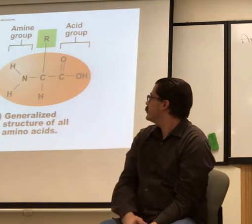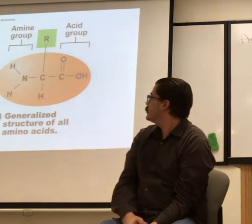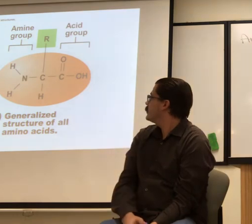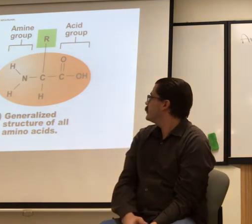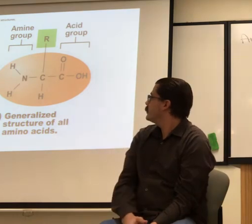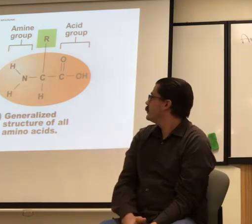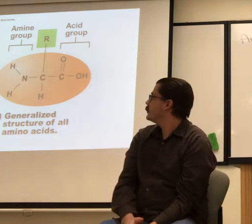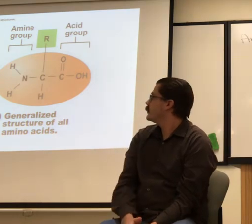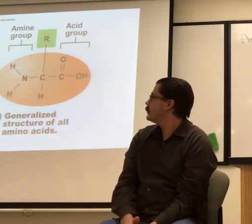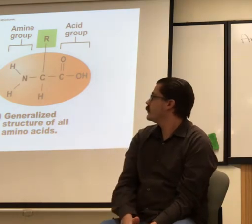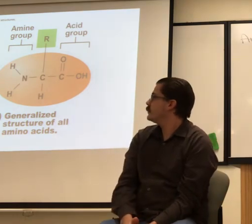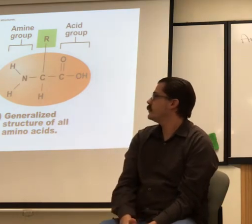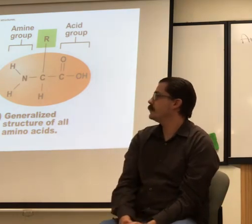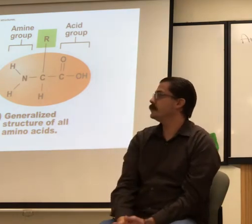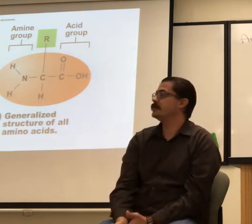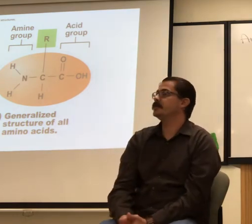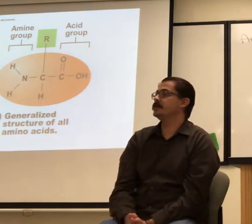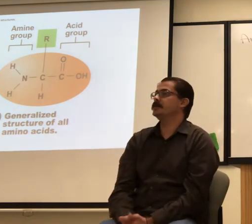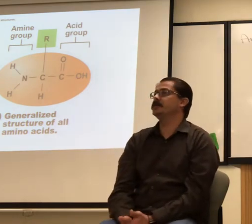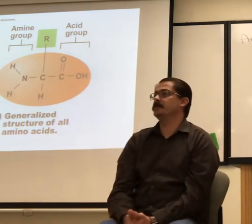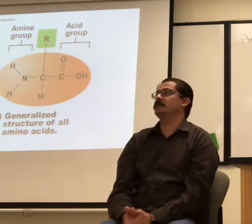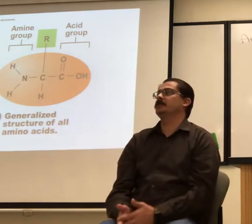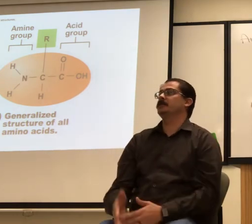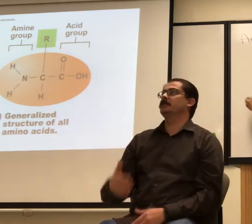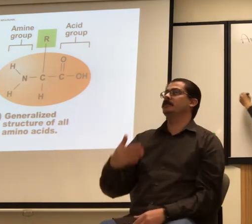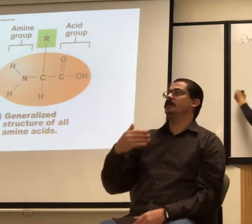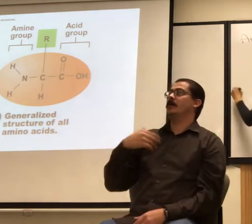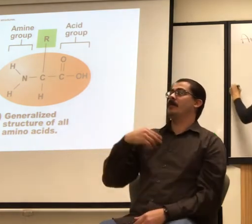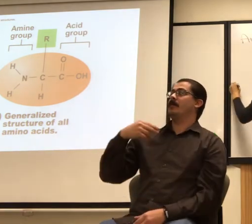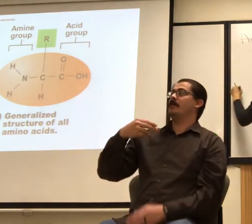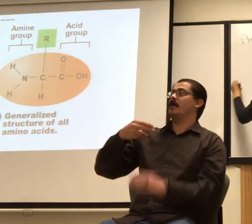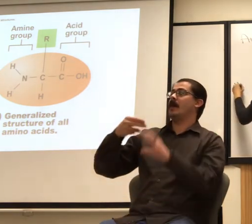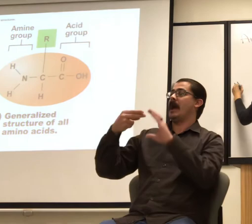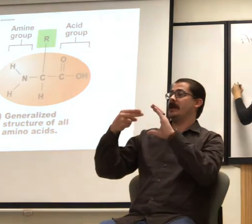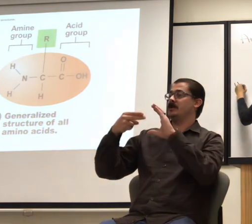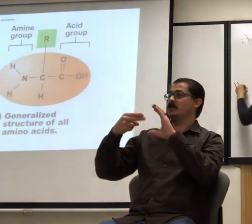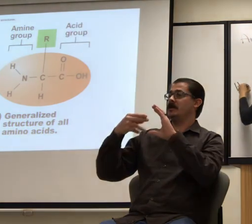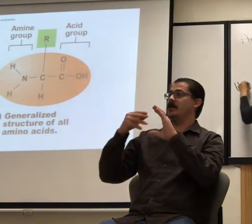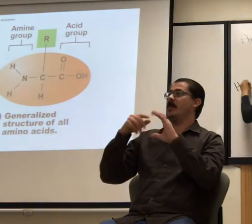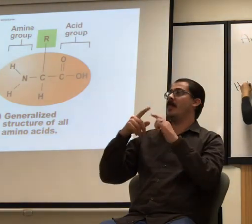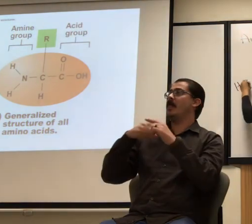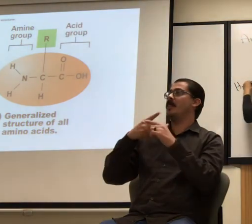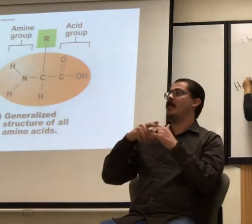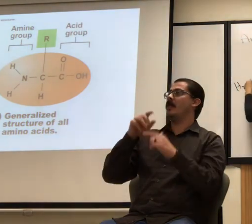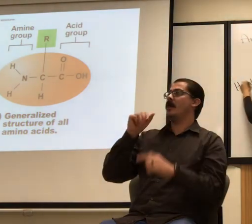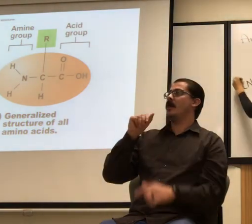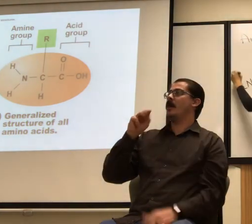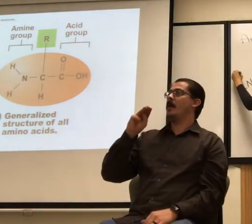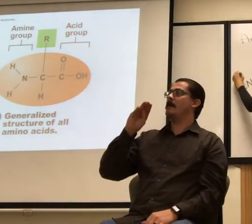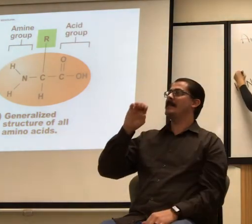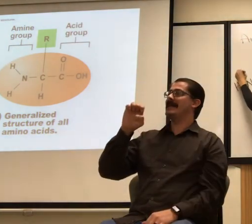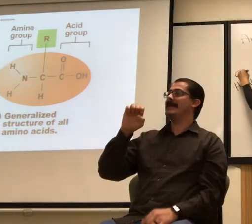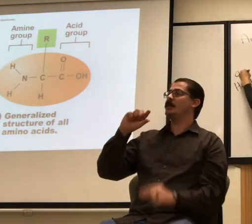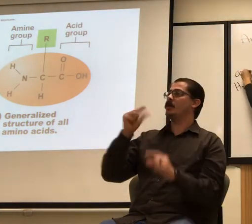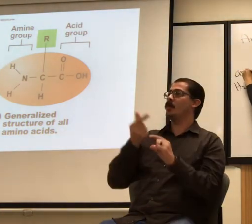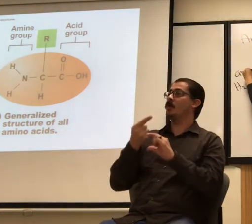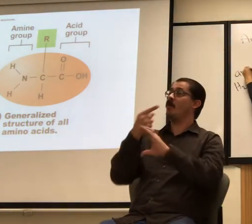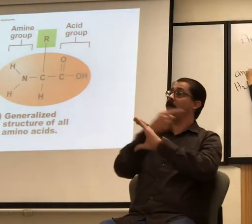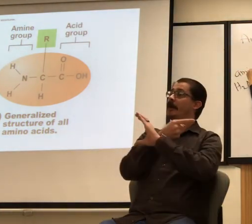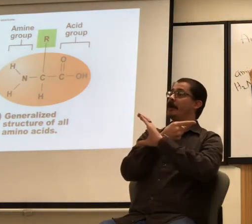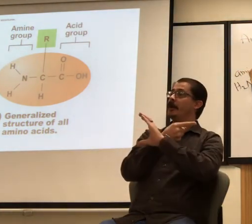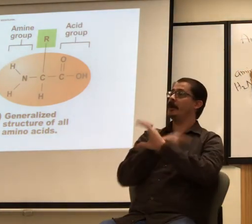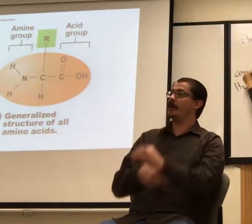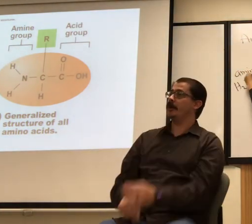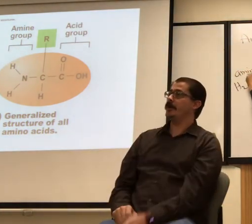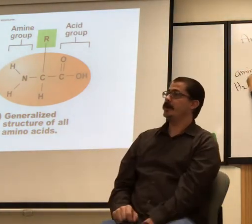You have hydrogen over here. And you have an amine group on this side here.